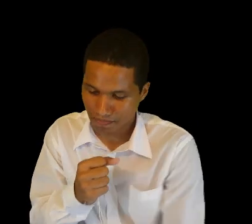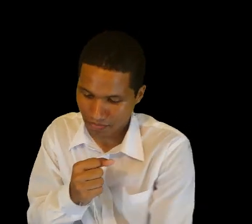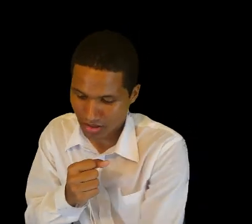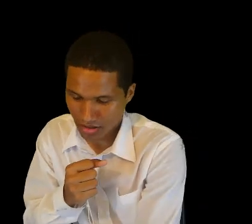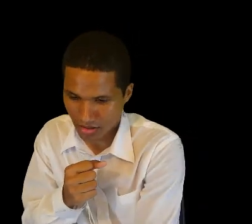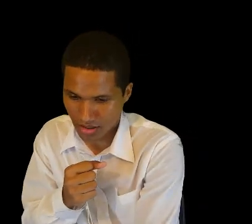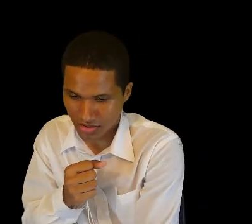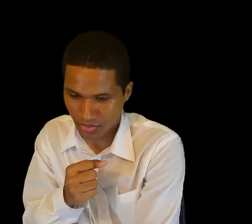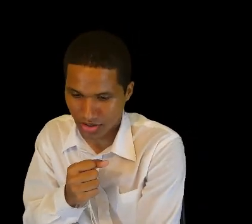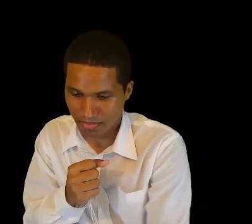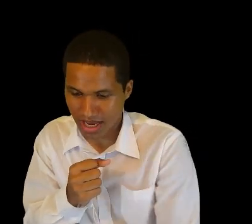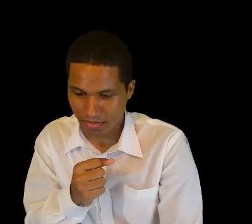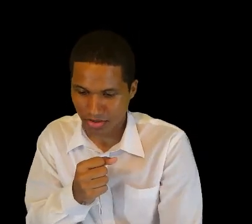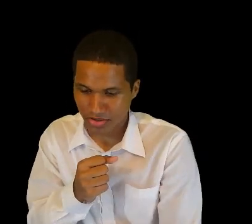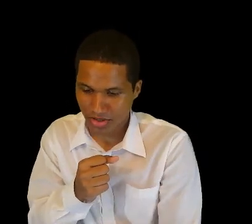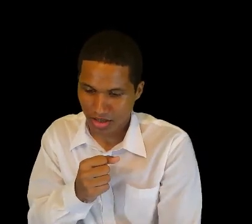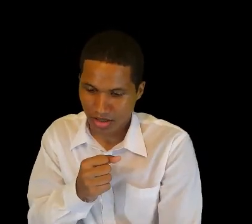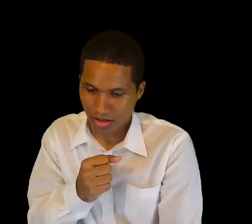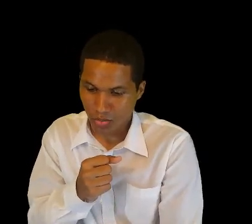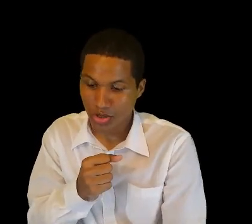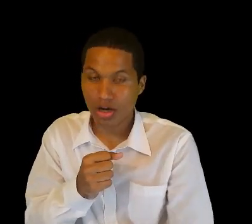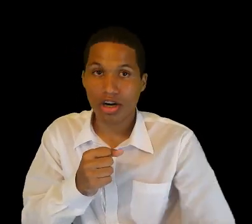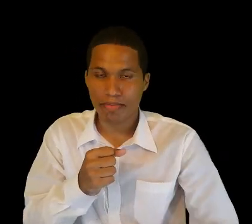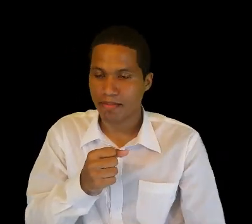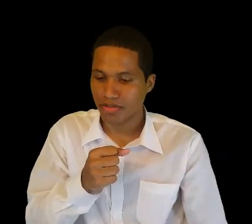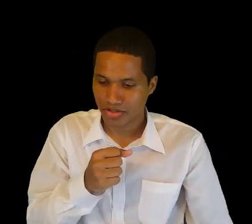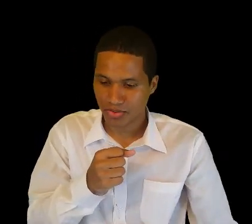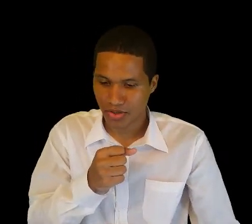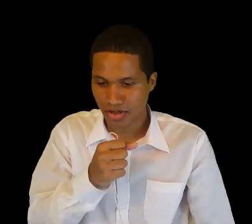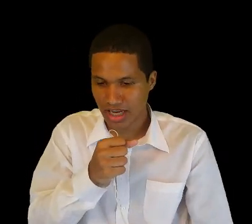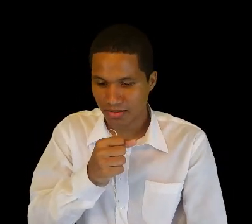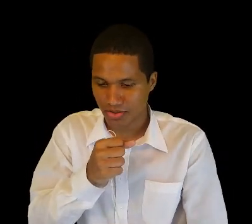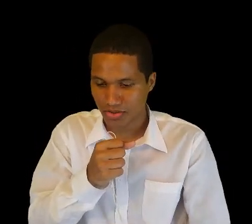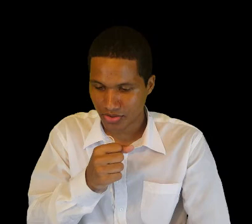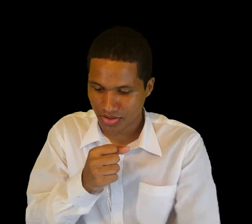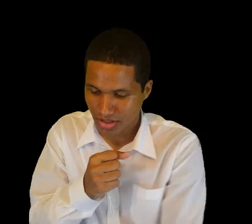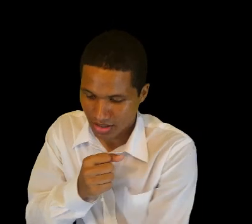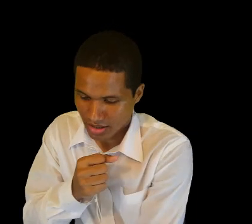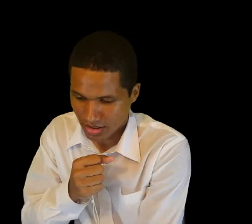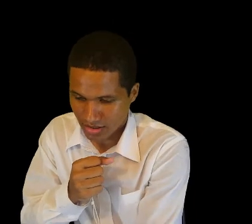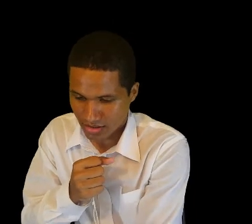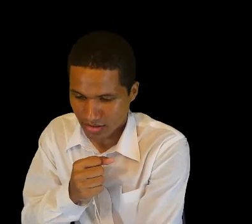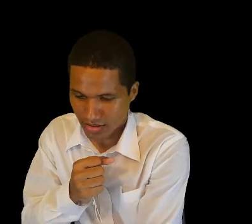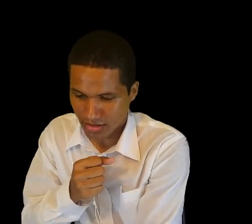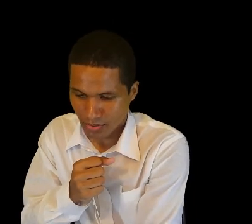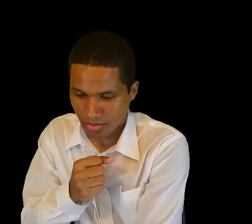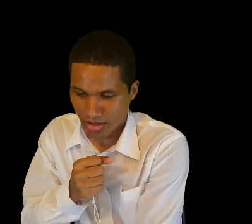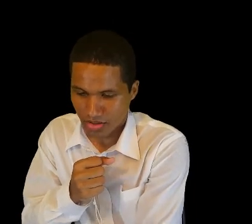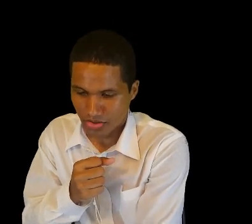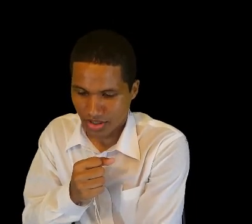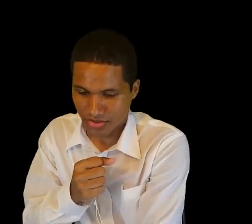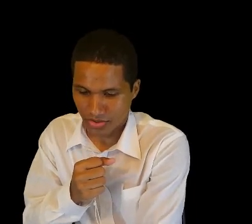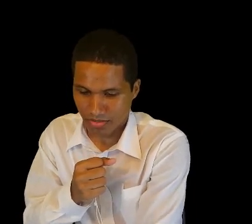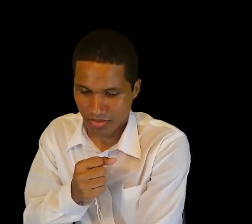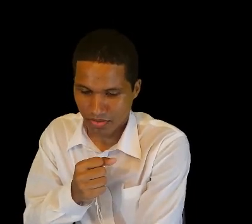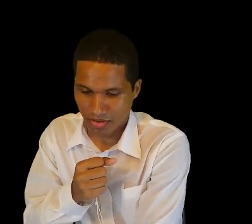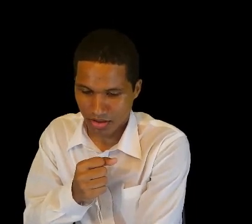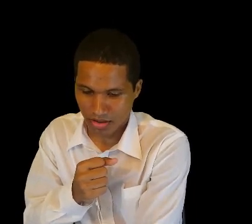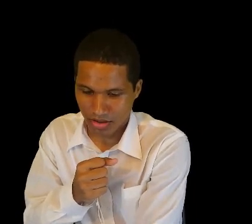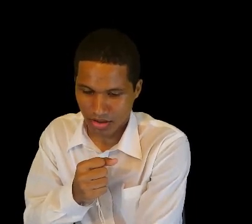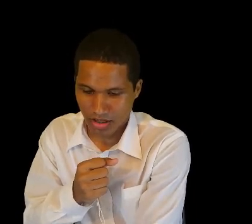own. These were mammals. We are mammals. We are animals too. We belong to this